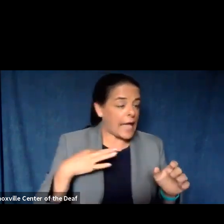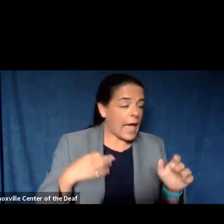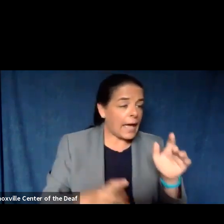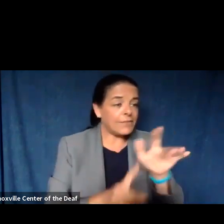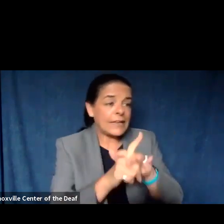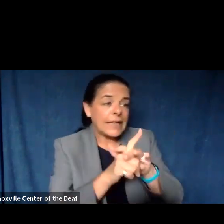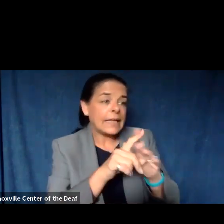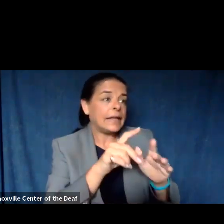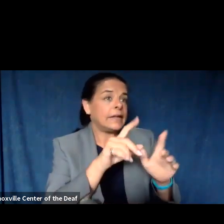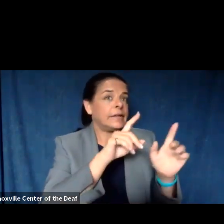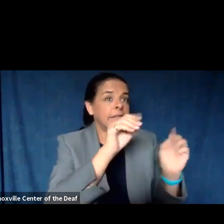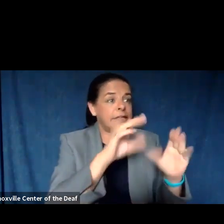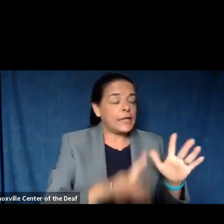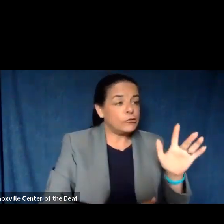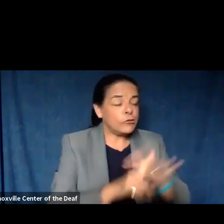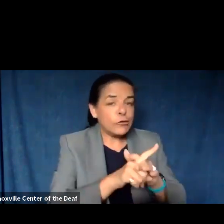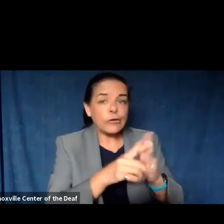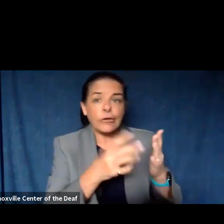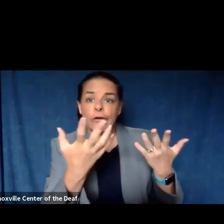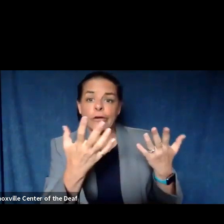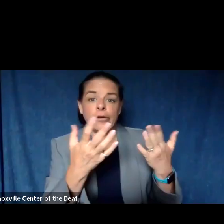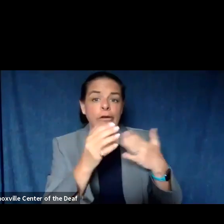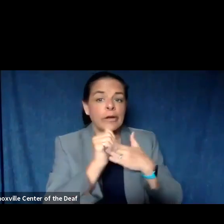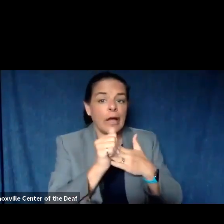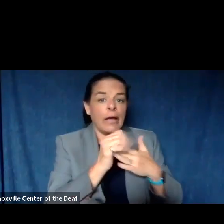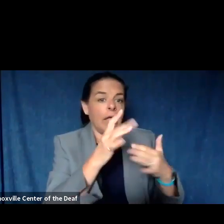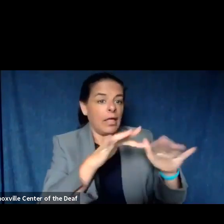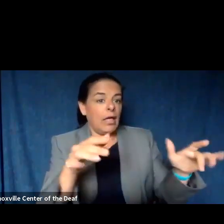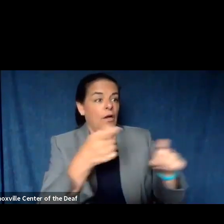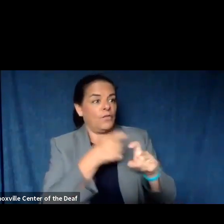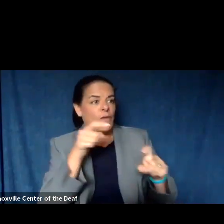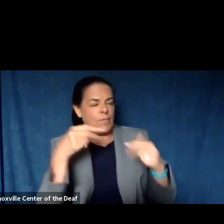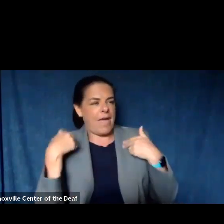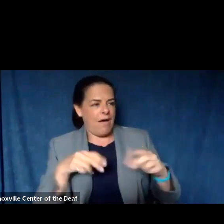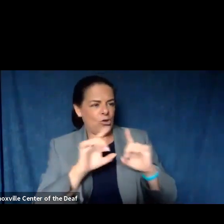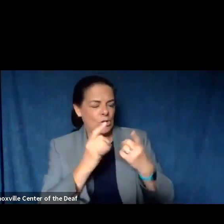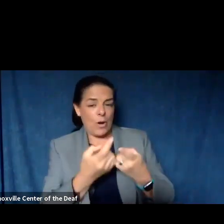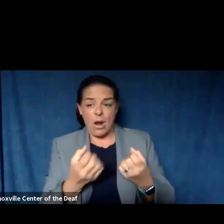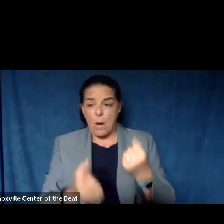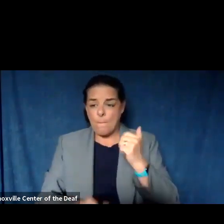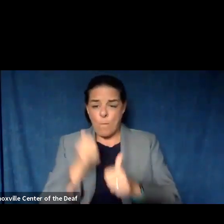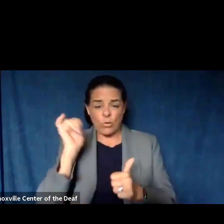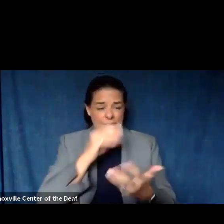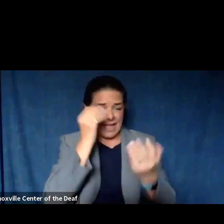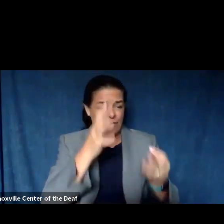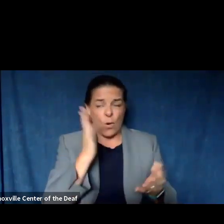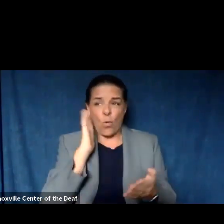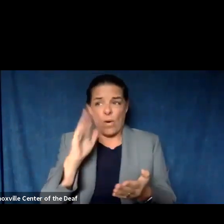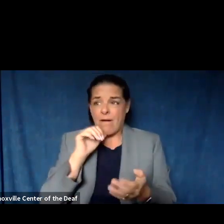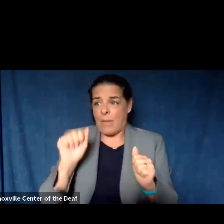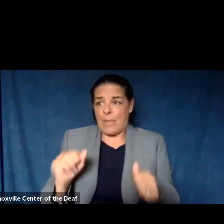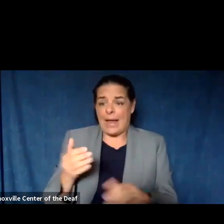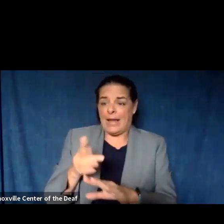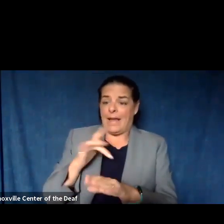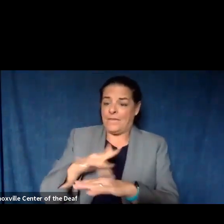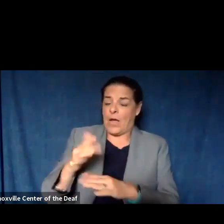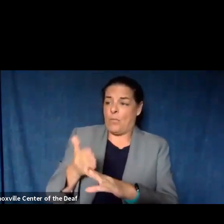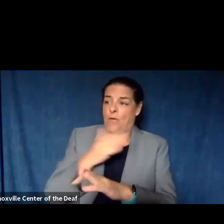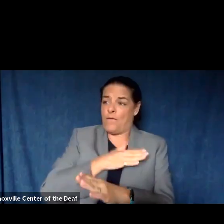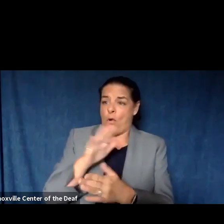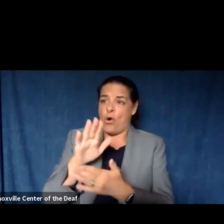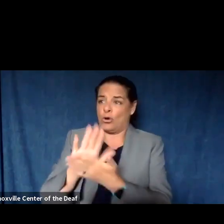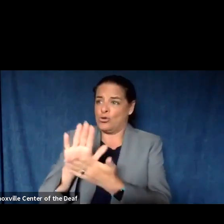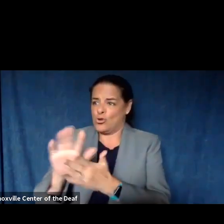substitute fill rate, and guidance from the county health department. Since the majority of these metrics will not be available before school starts, what data is